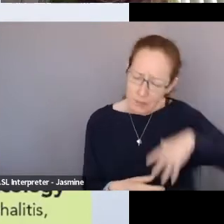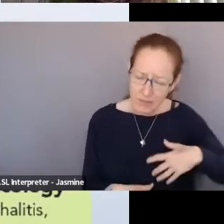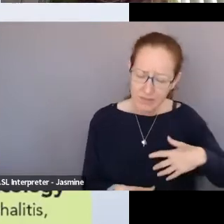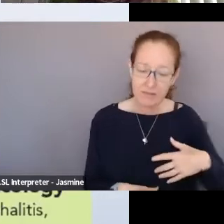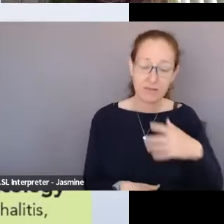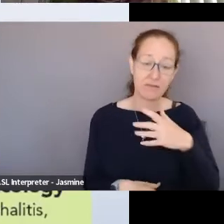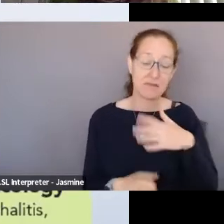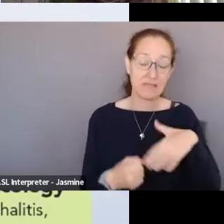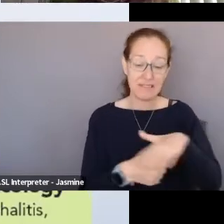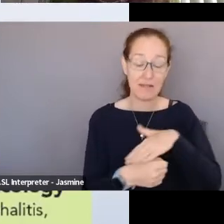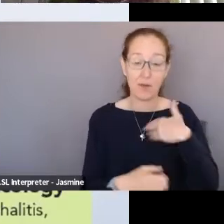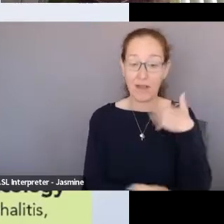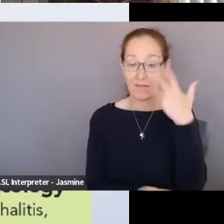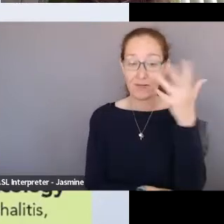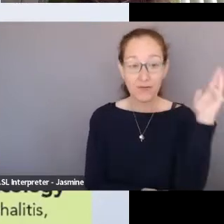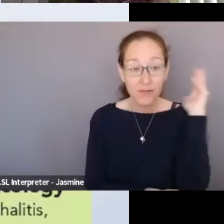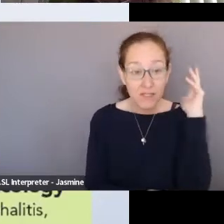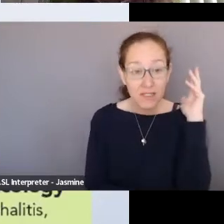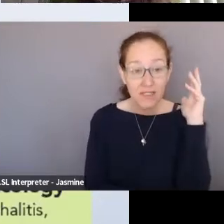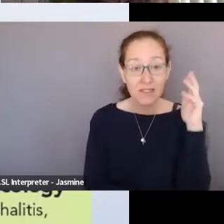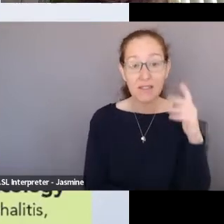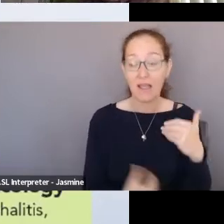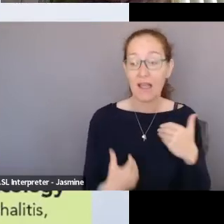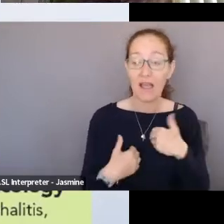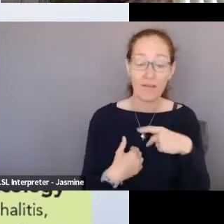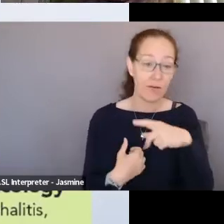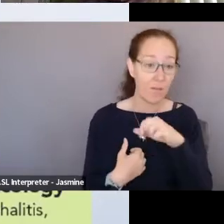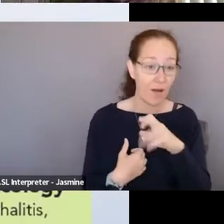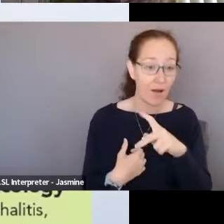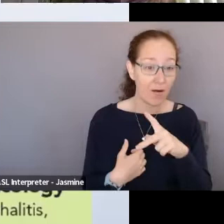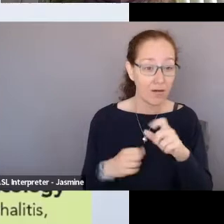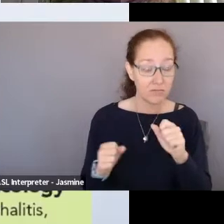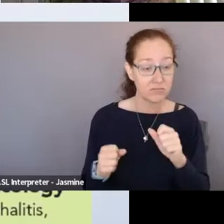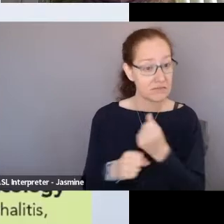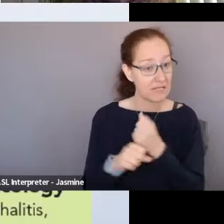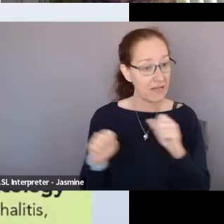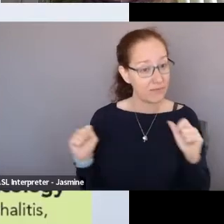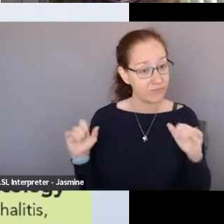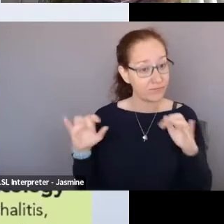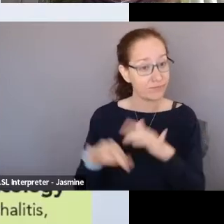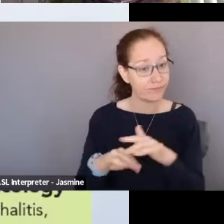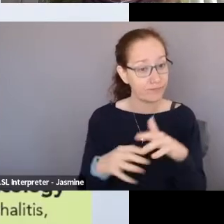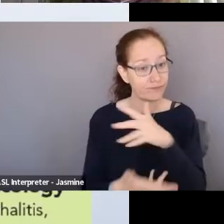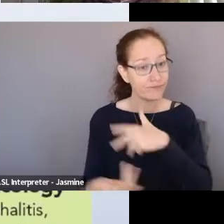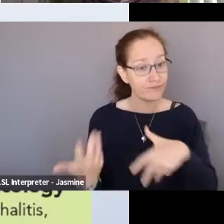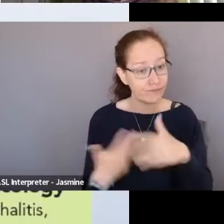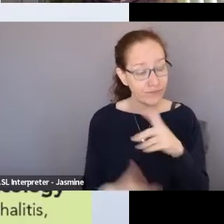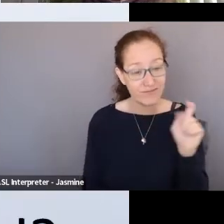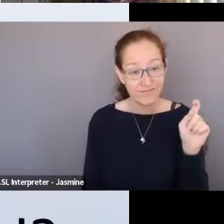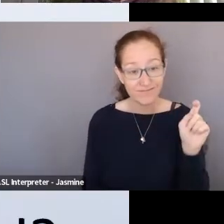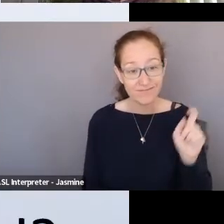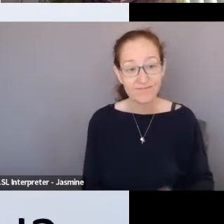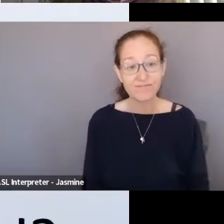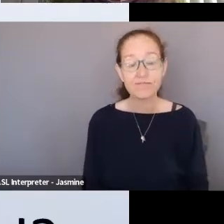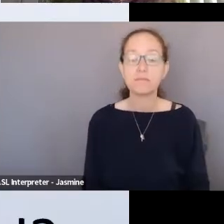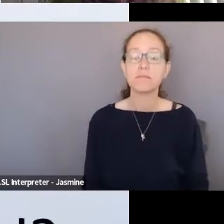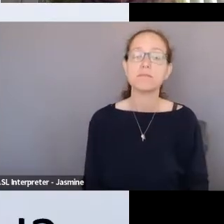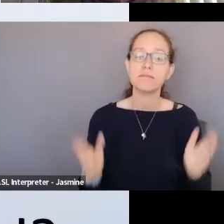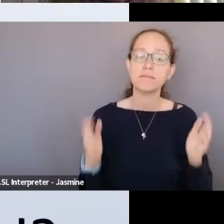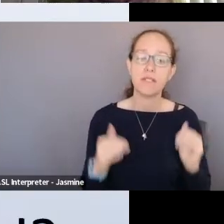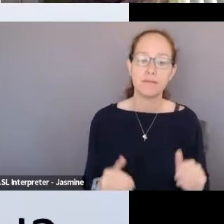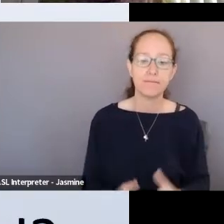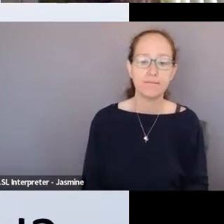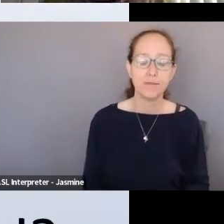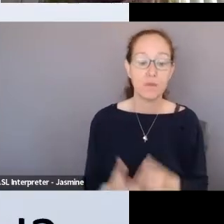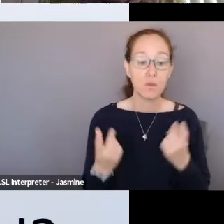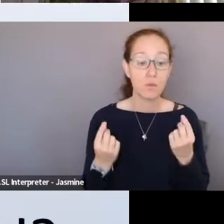that you can gather in safely? So next slide, please. So